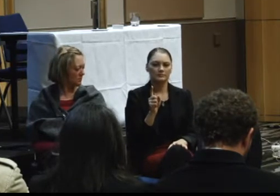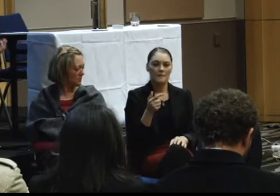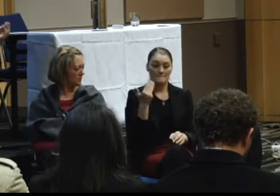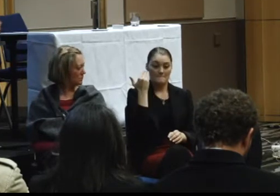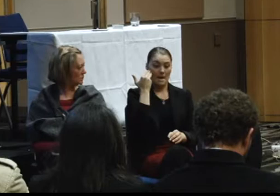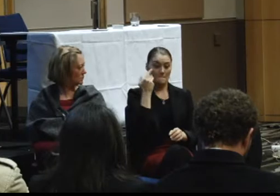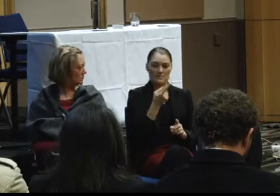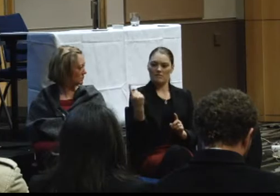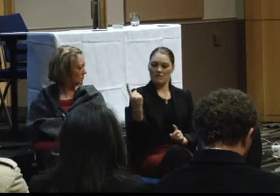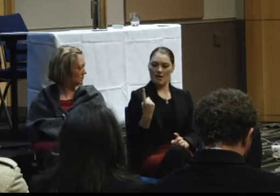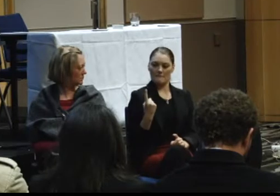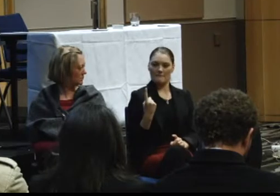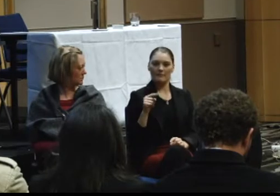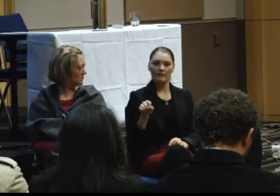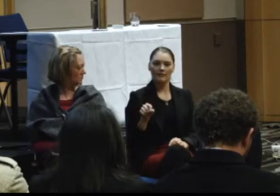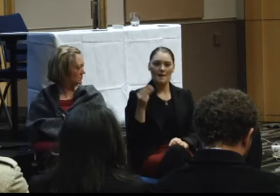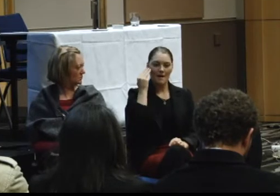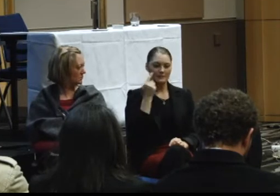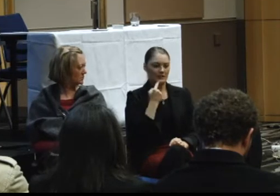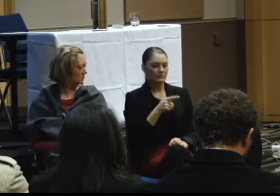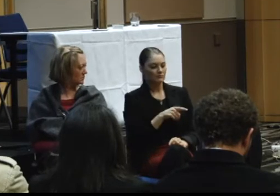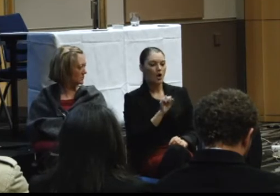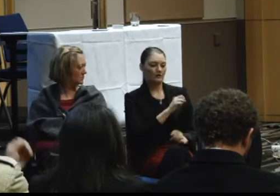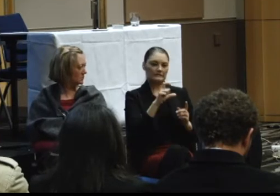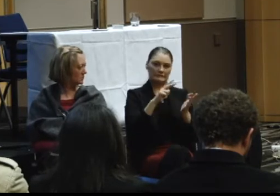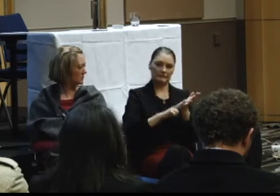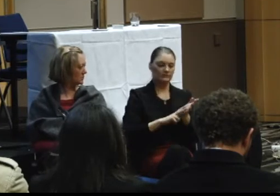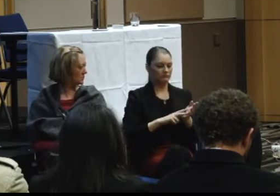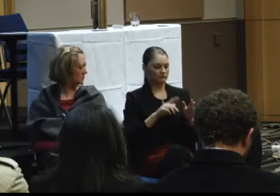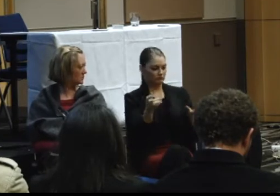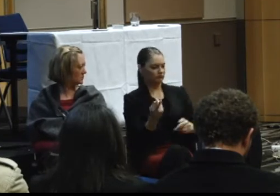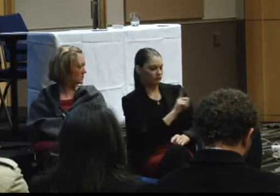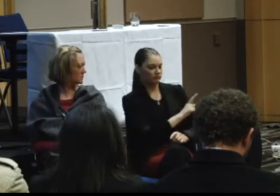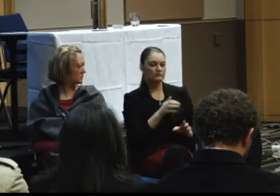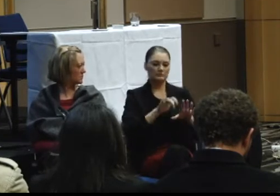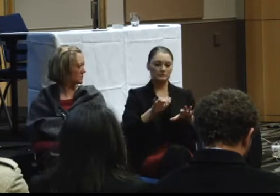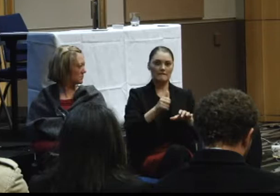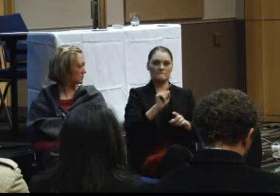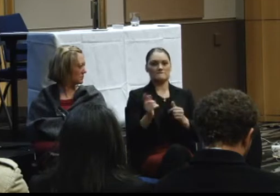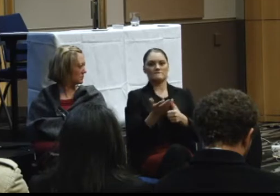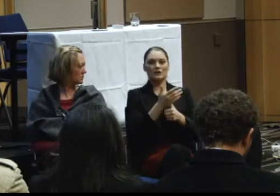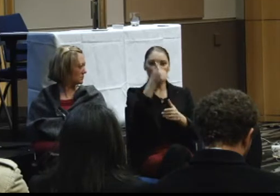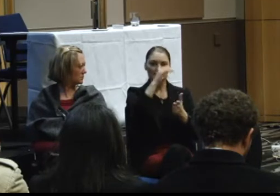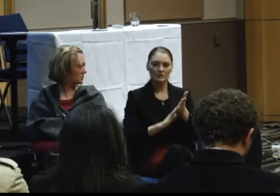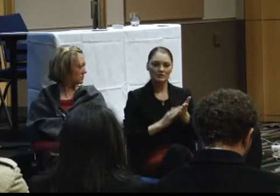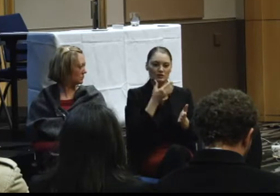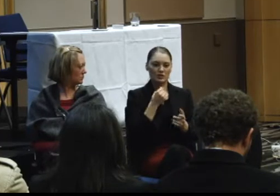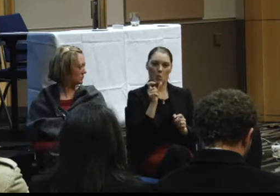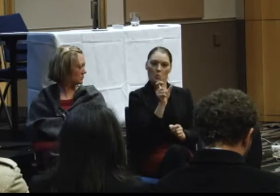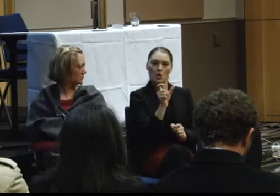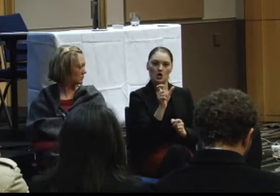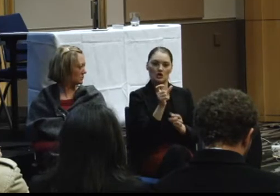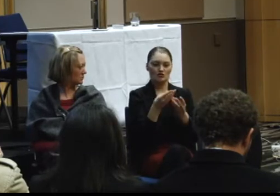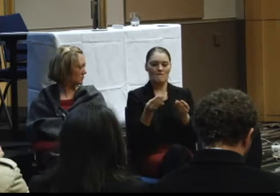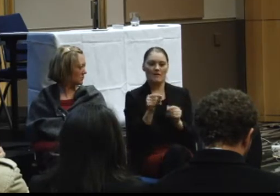Mum did come along. And Mum did start doing her CV on the computers, and it was her first experience using the word processing